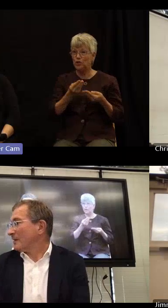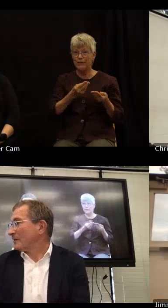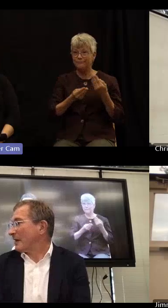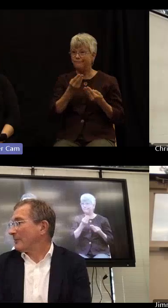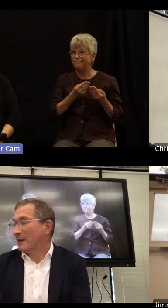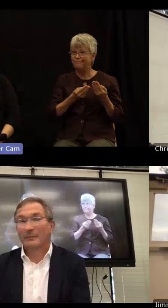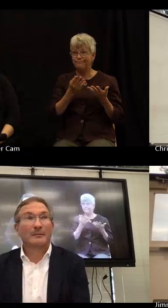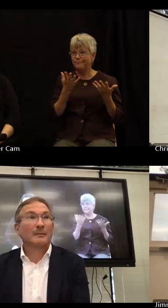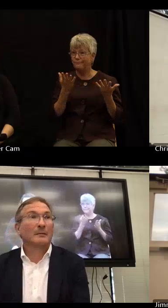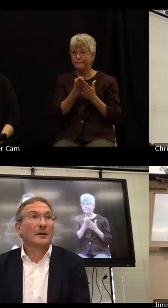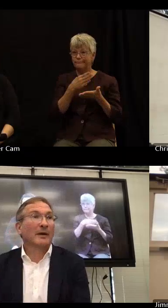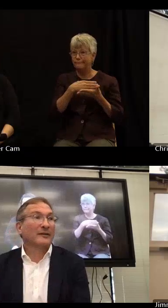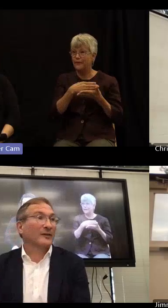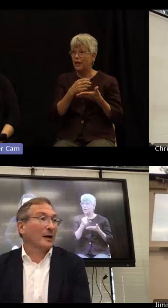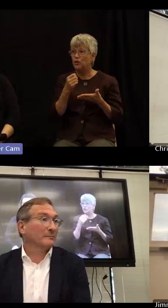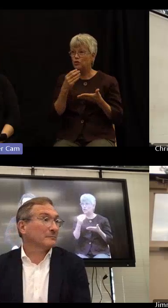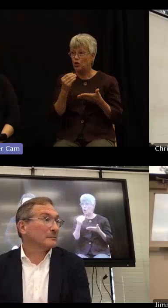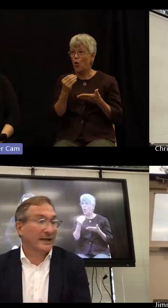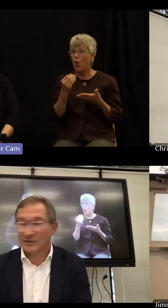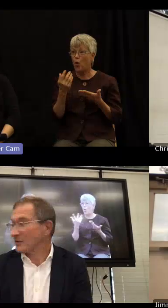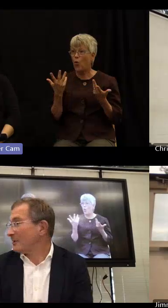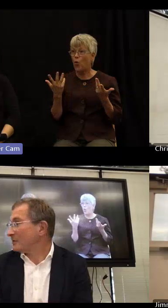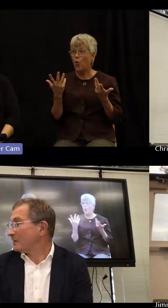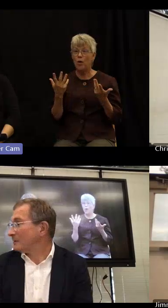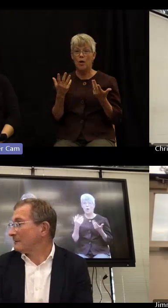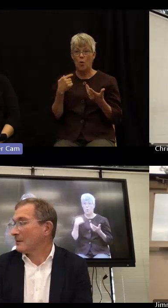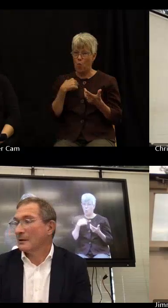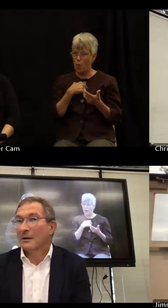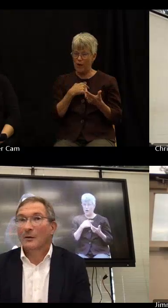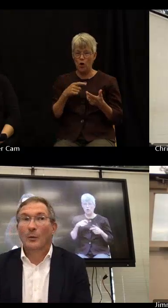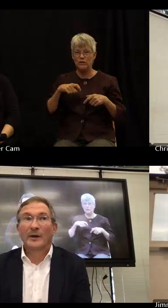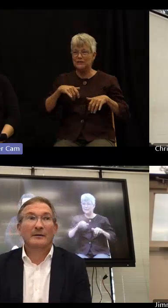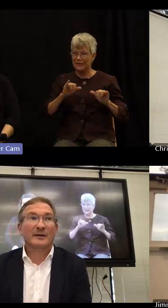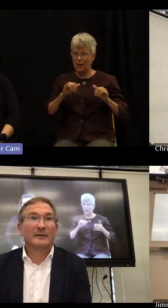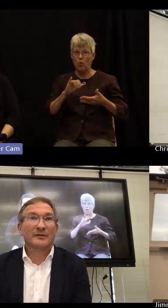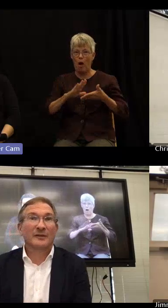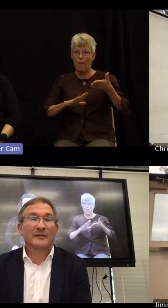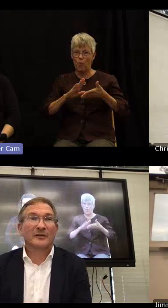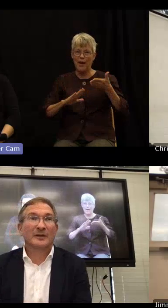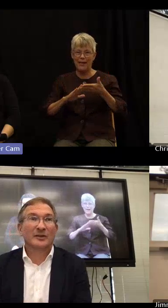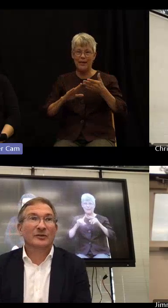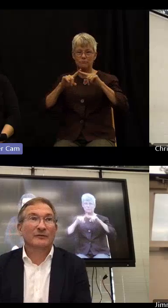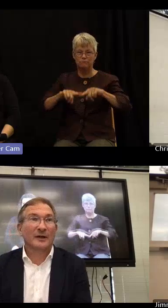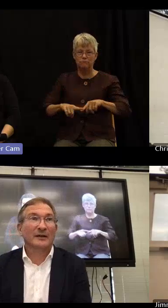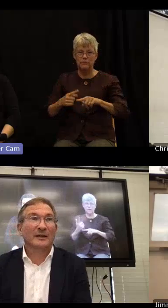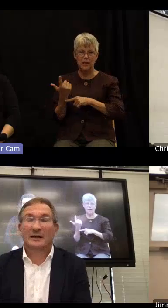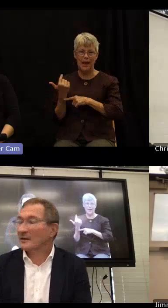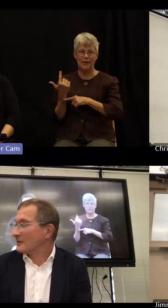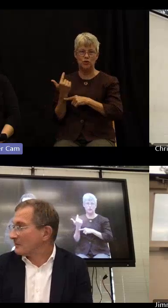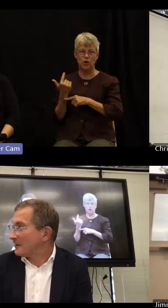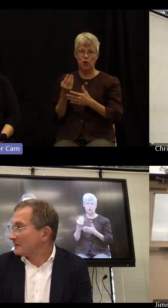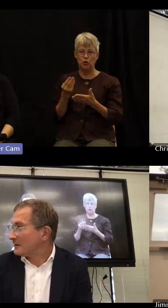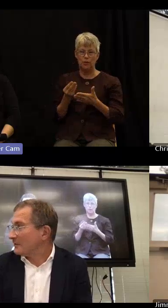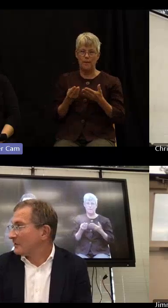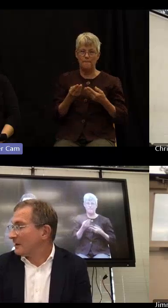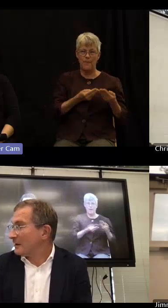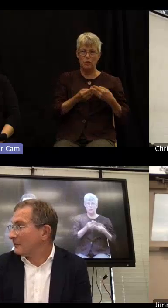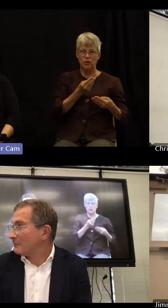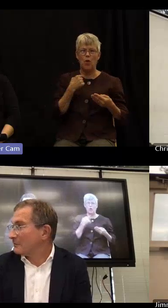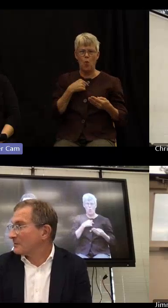doing its best to operate based on last year's budget. We did receive some additional funding as